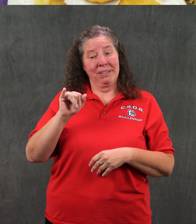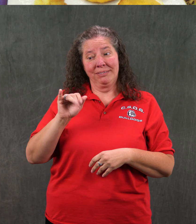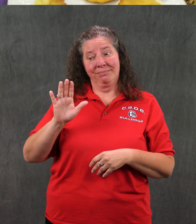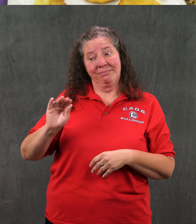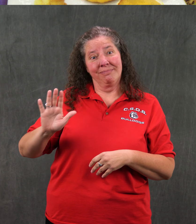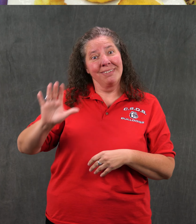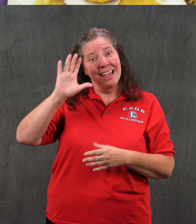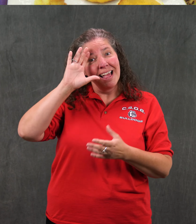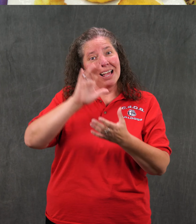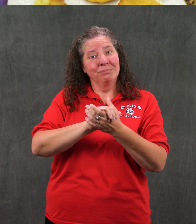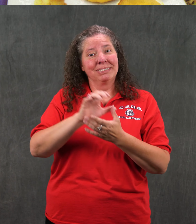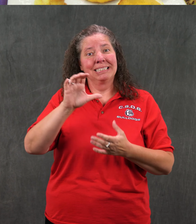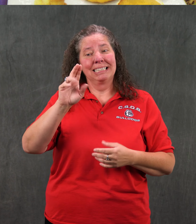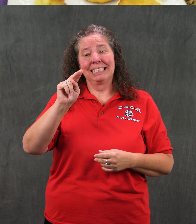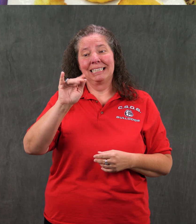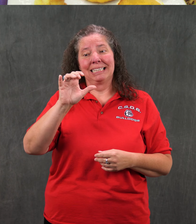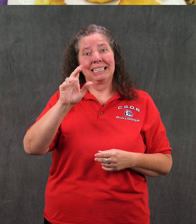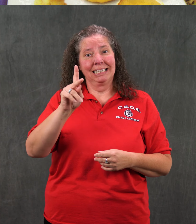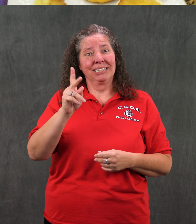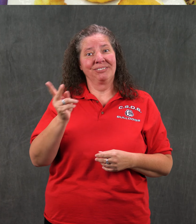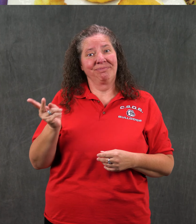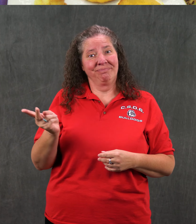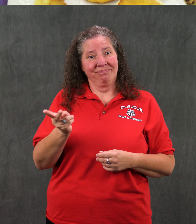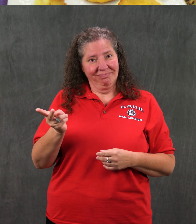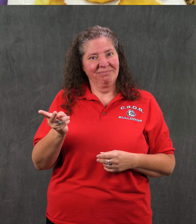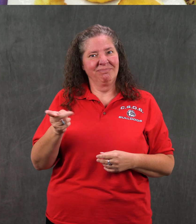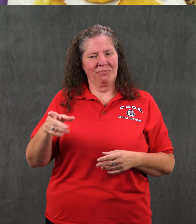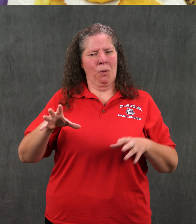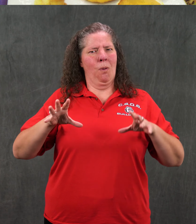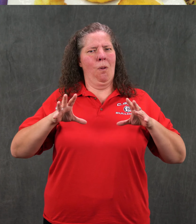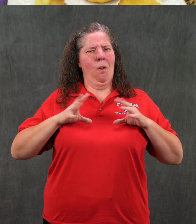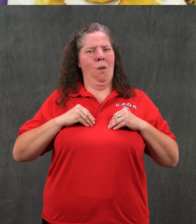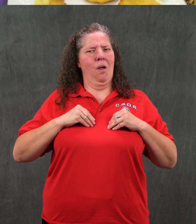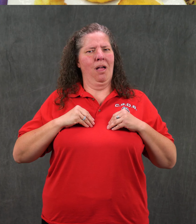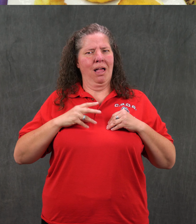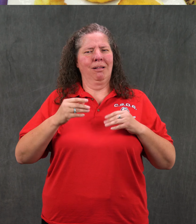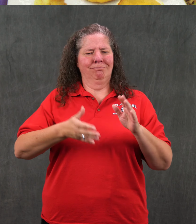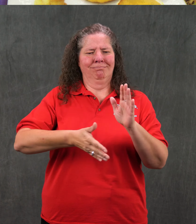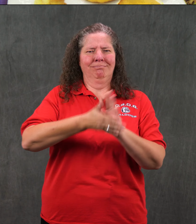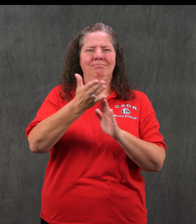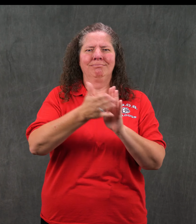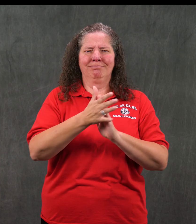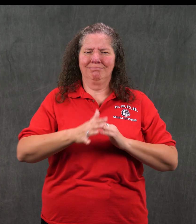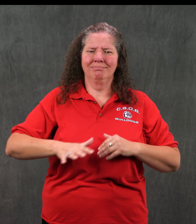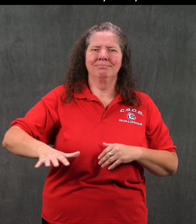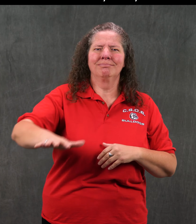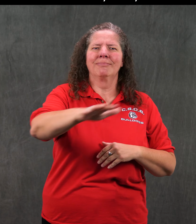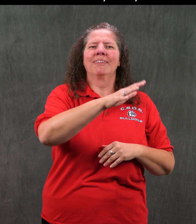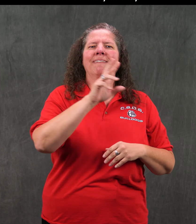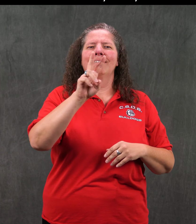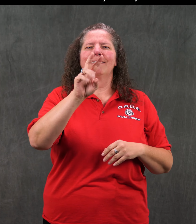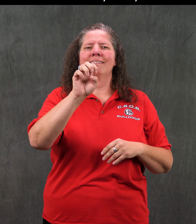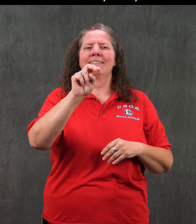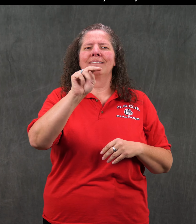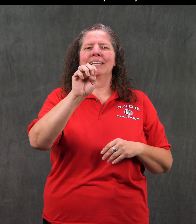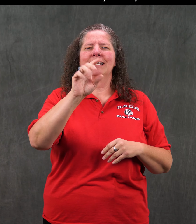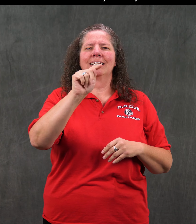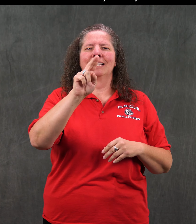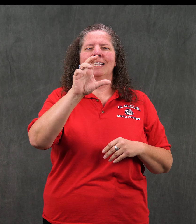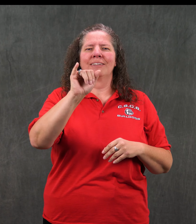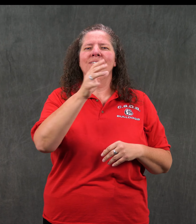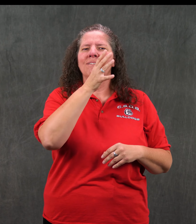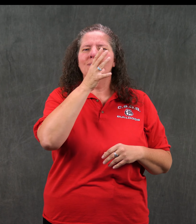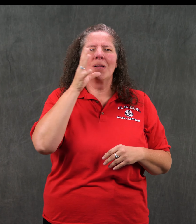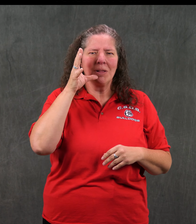Photo montage, Bambi and her husband Nick surrounded by yellow pumpkins, Nick sitting on a tractor, children running through a pumpkin field. Bambi and her husband